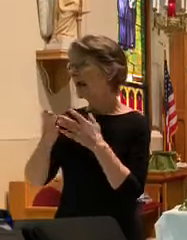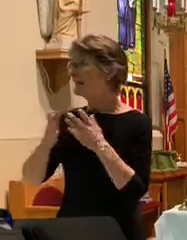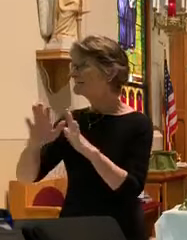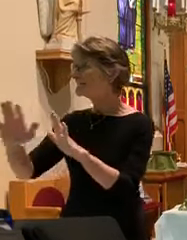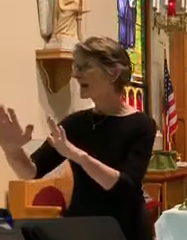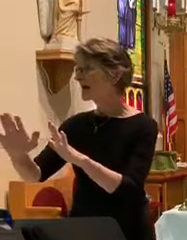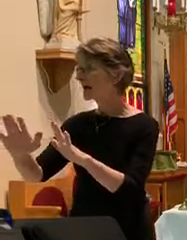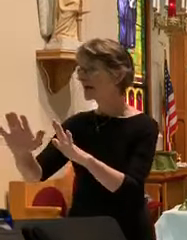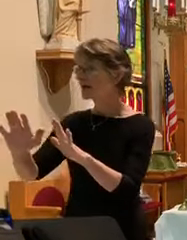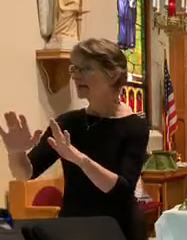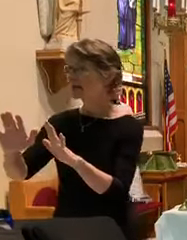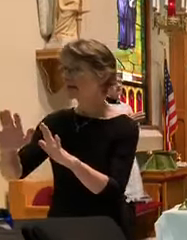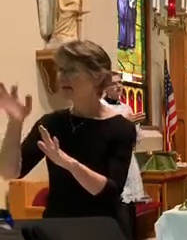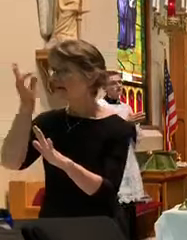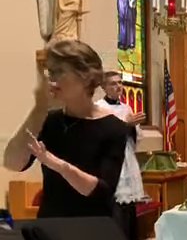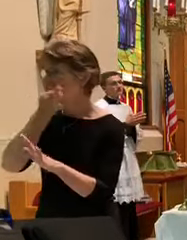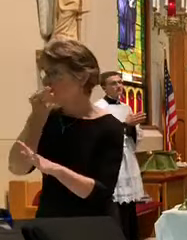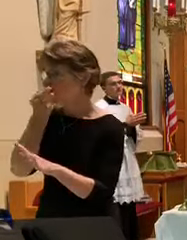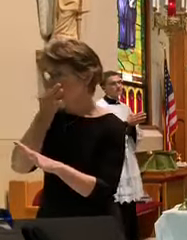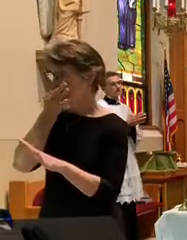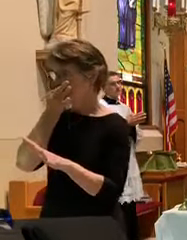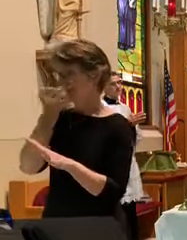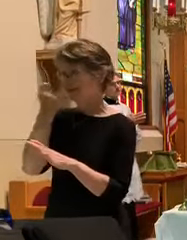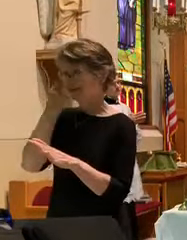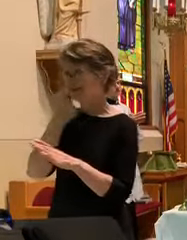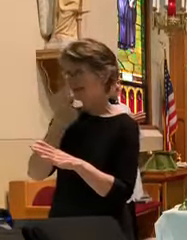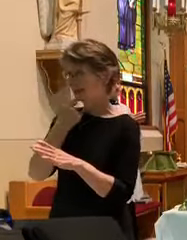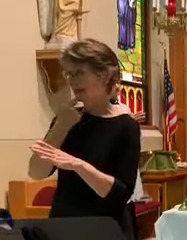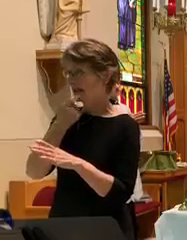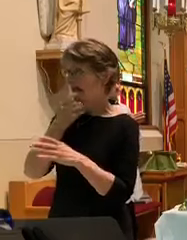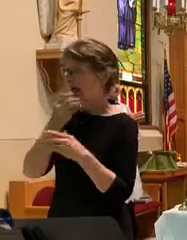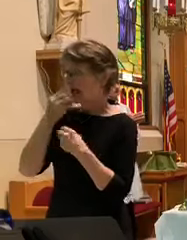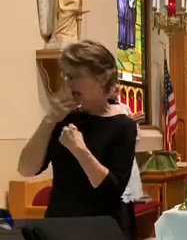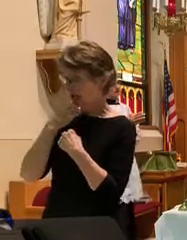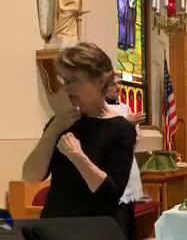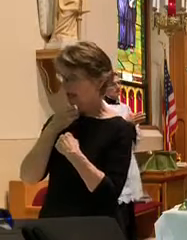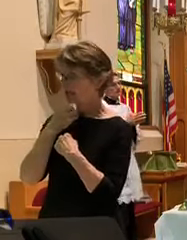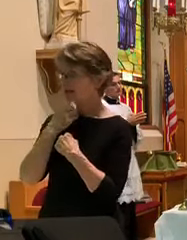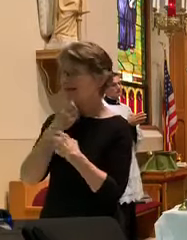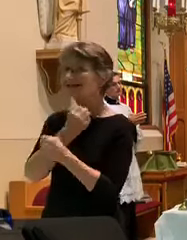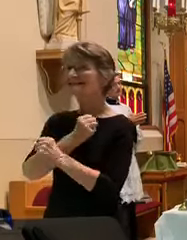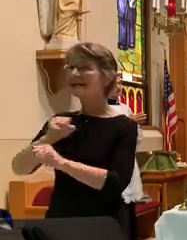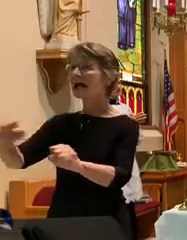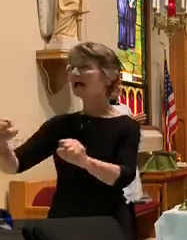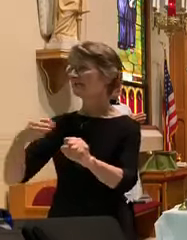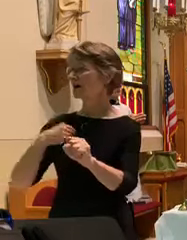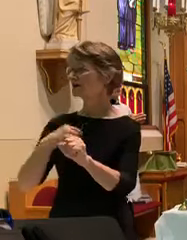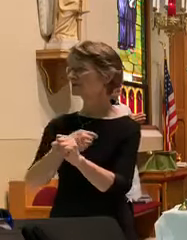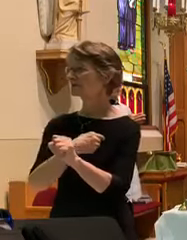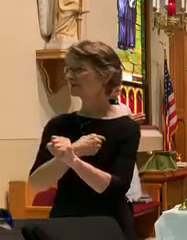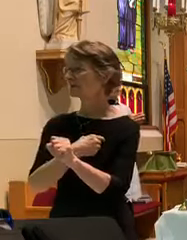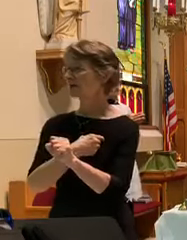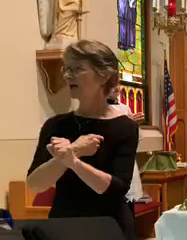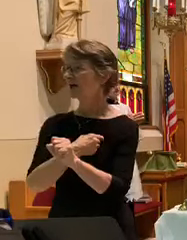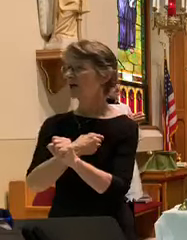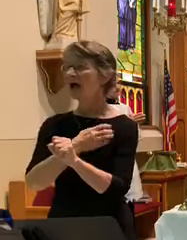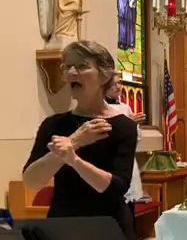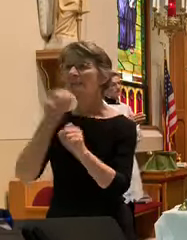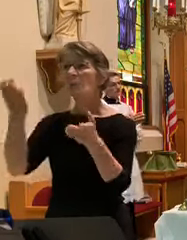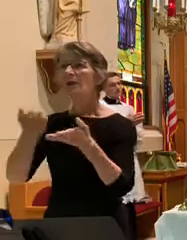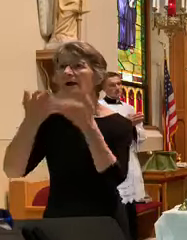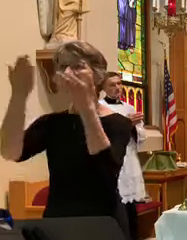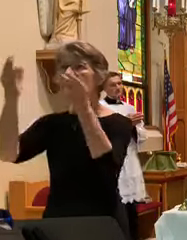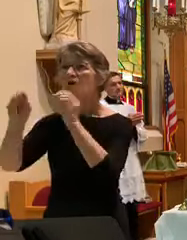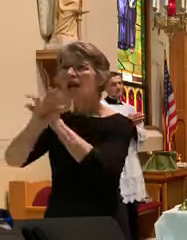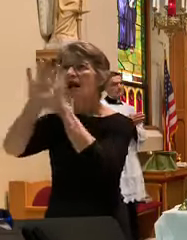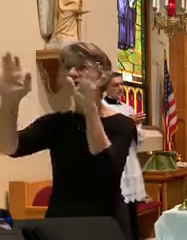May the communion in your sacrament that we have consumed save us, O Lord, and confirm us in the light of your